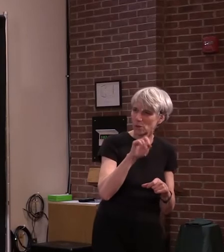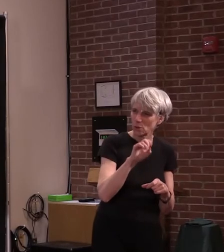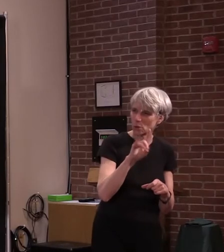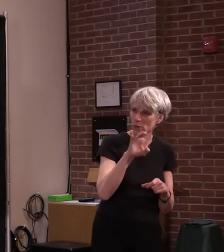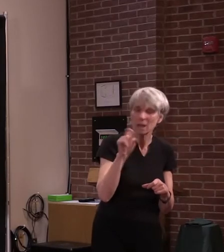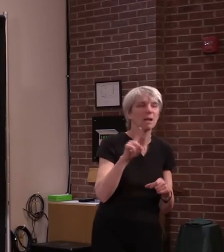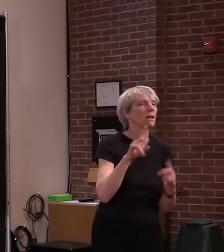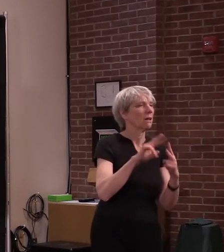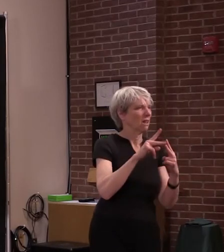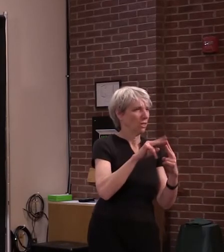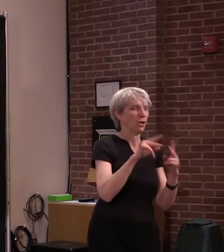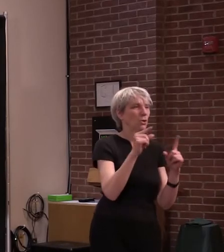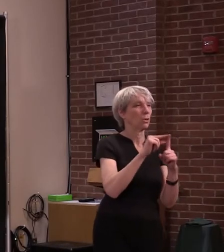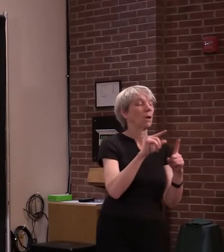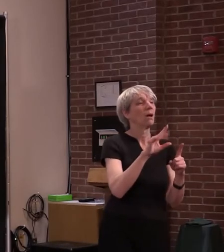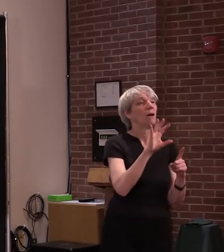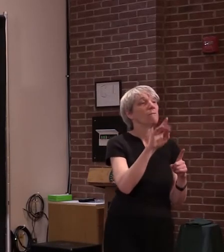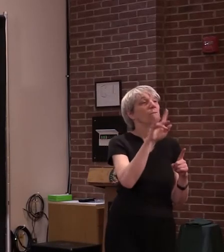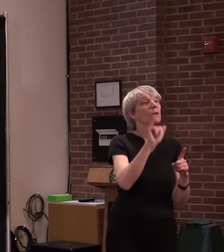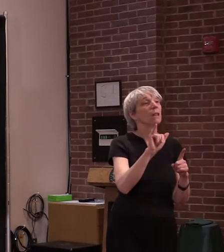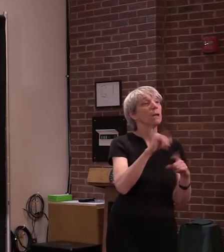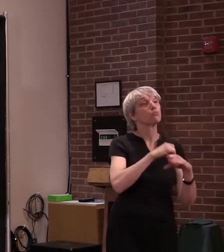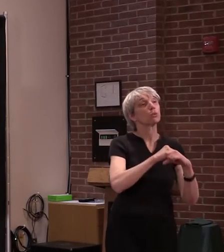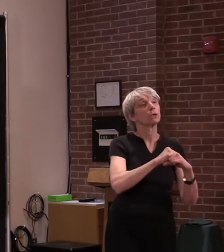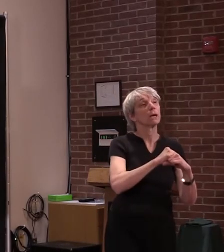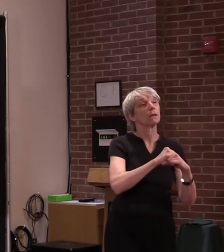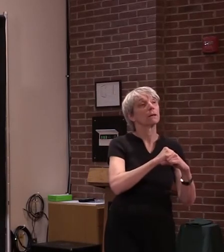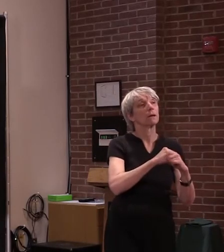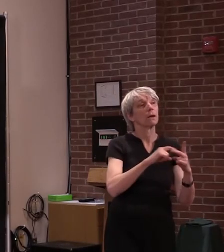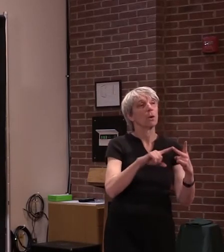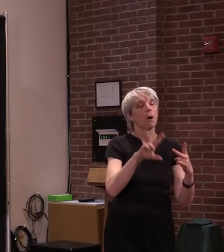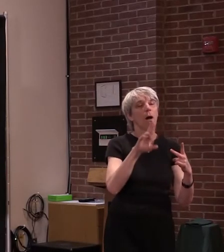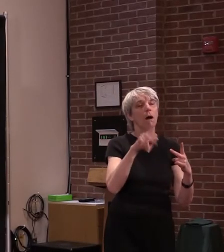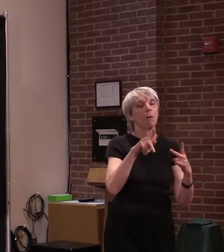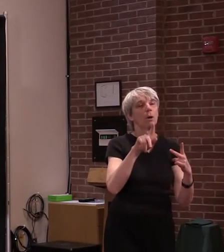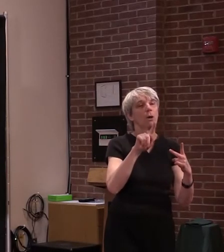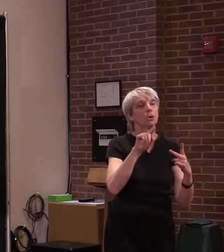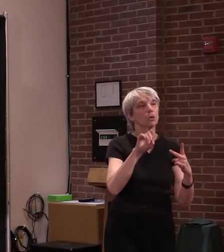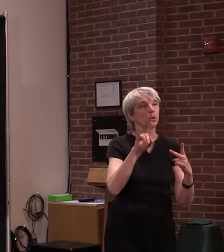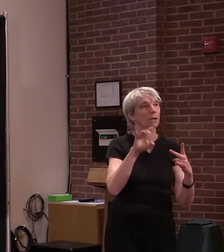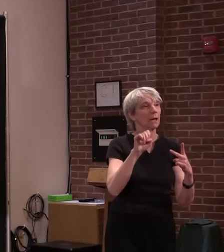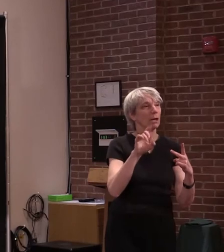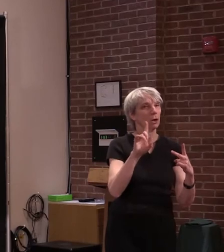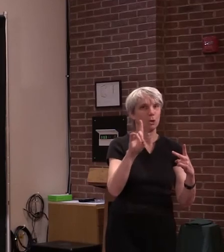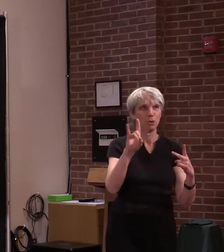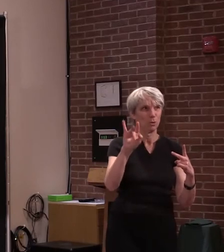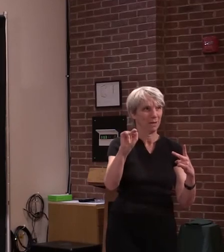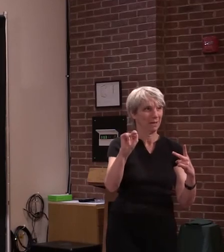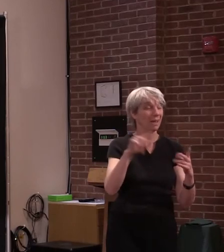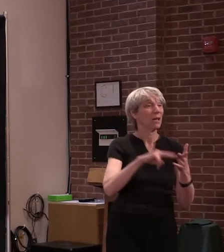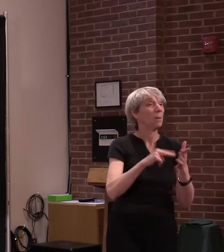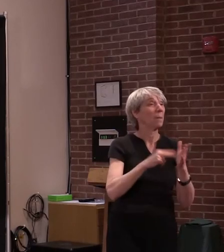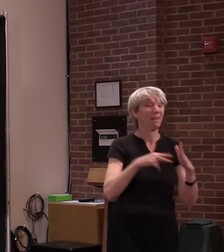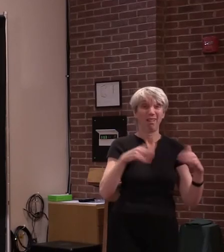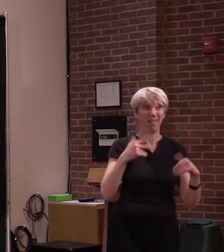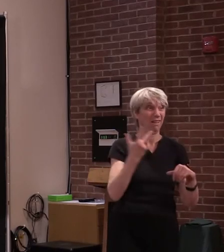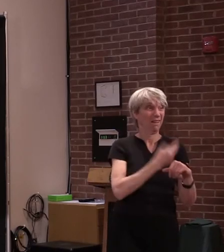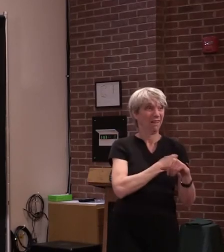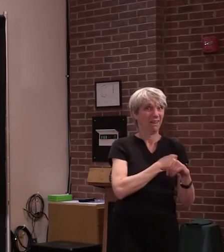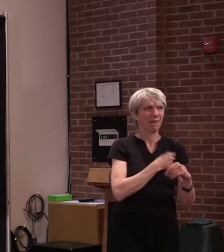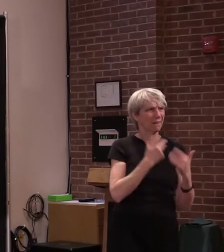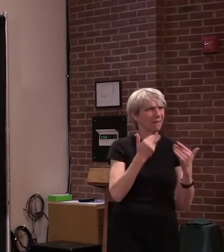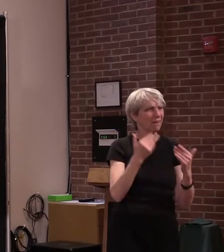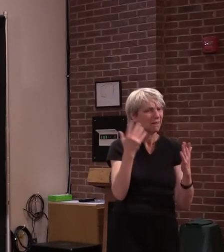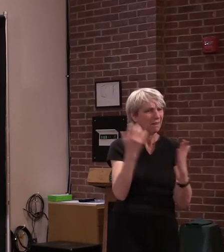Up to date? Fully protected, up to date, do so. I mean, the boosters have been very, very